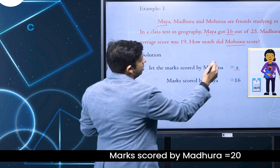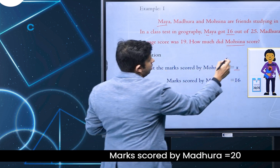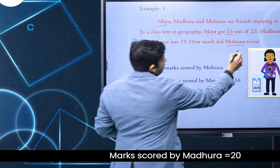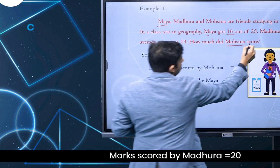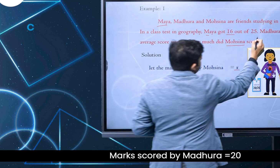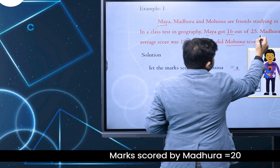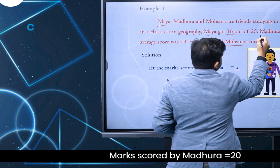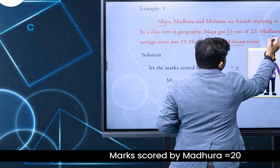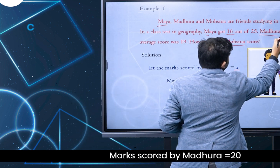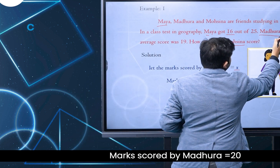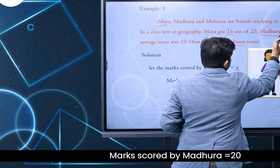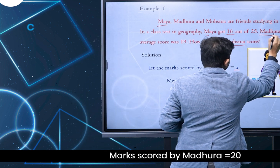Marks scored by Madhura